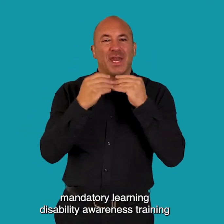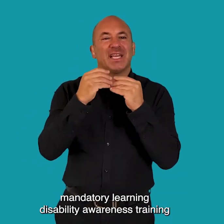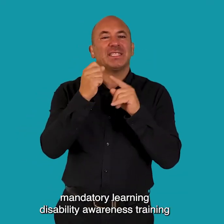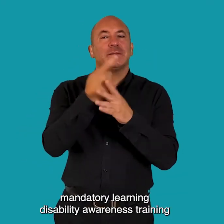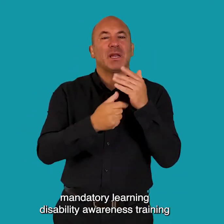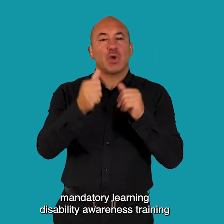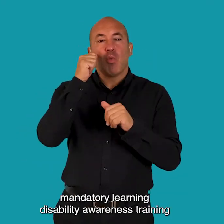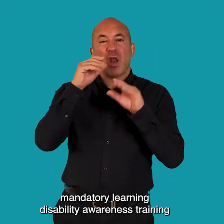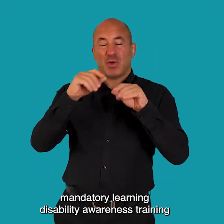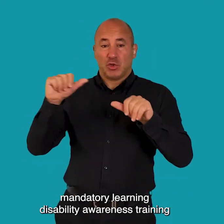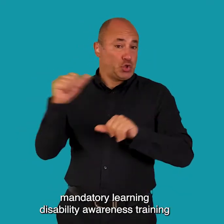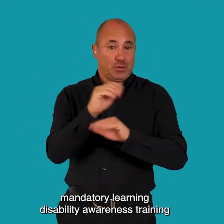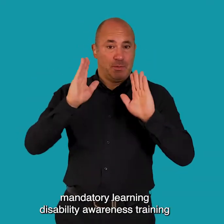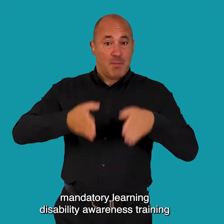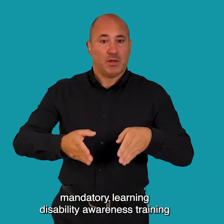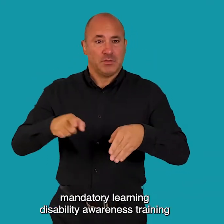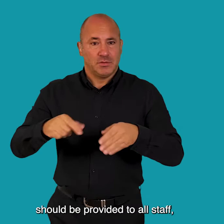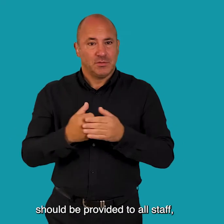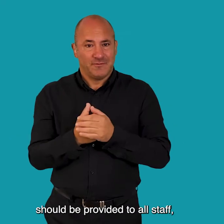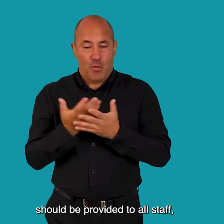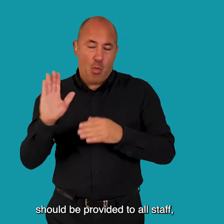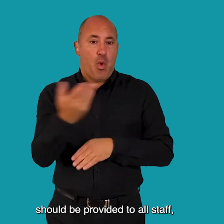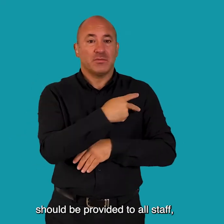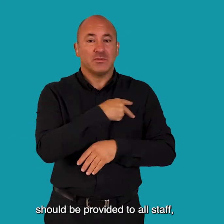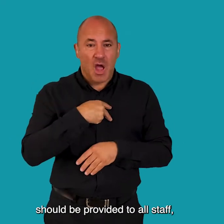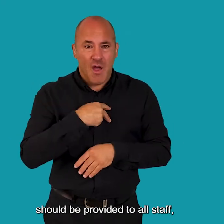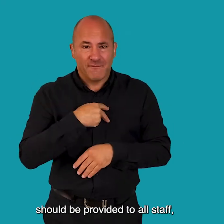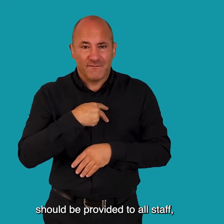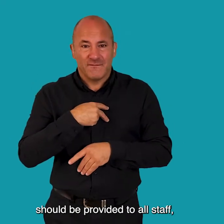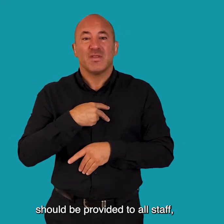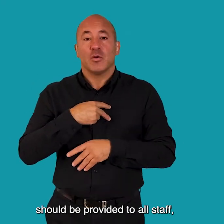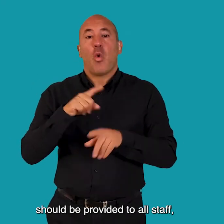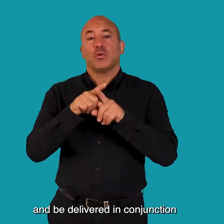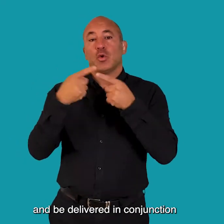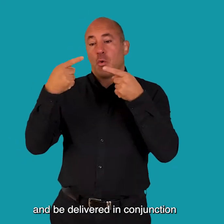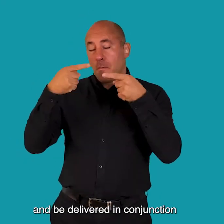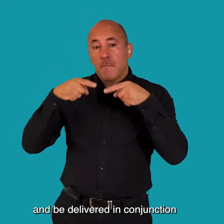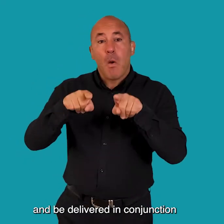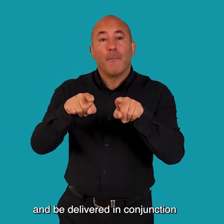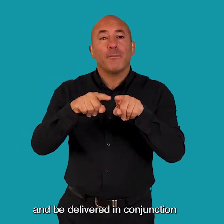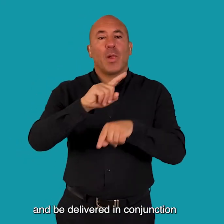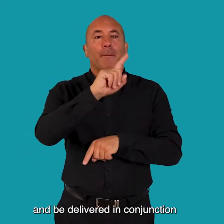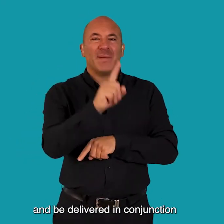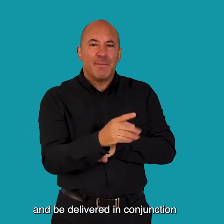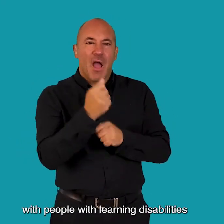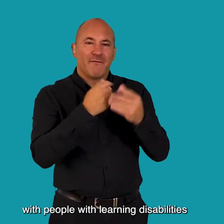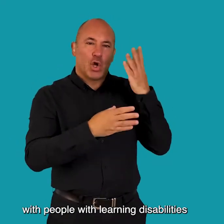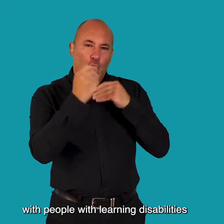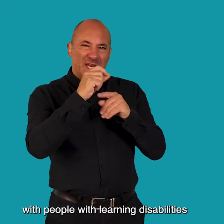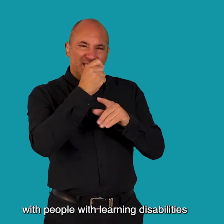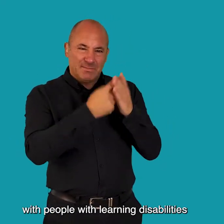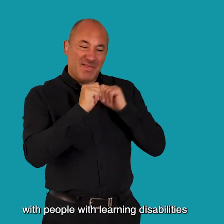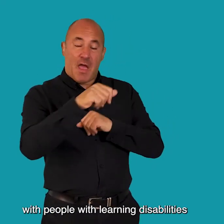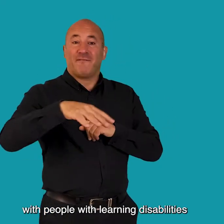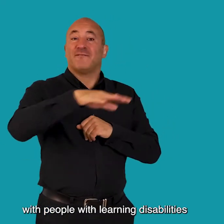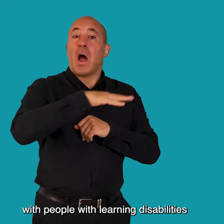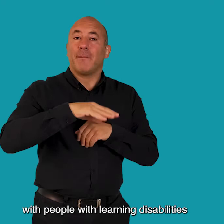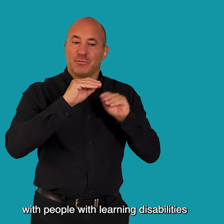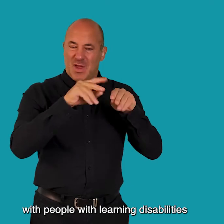learning disability awareness training should be provided to all staff and be delivered in conjunction with people with learning disabilities